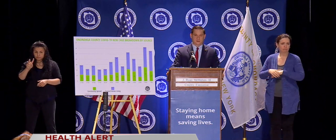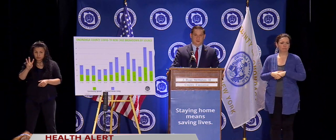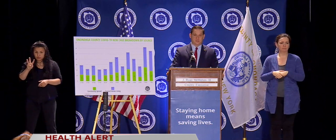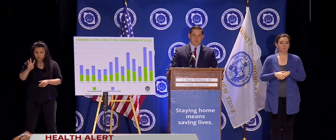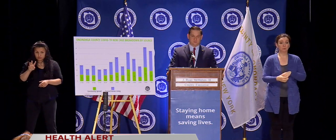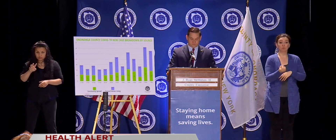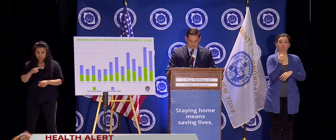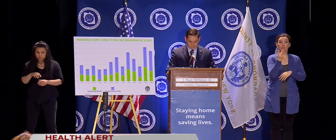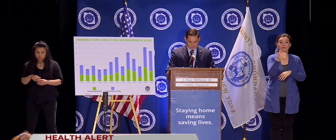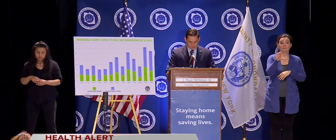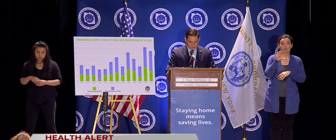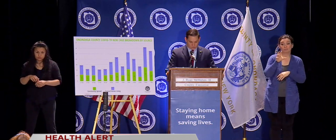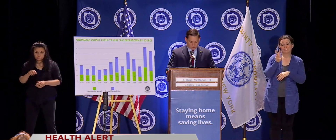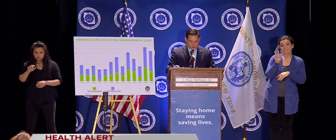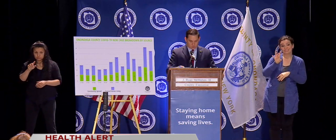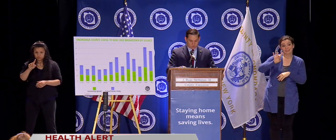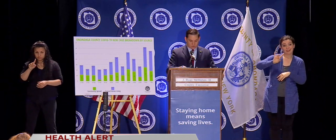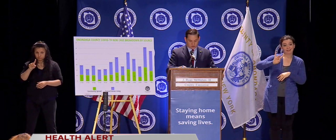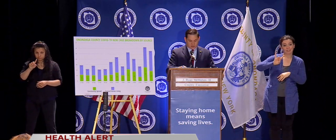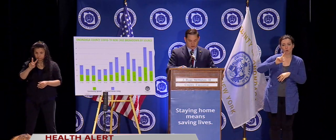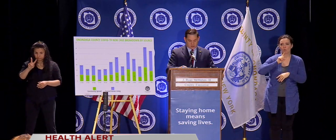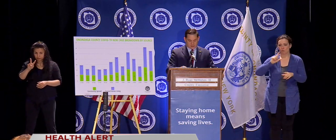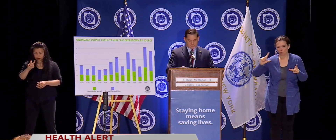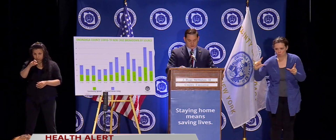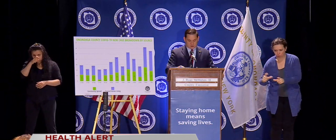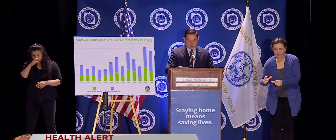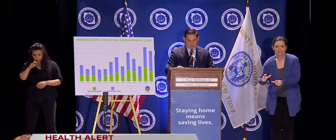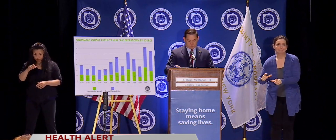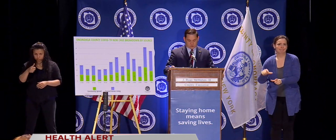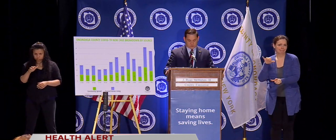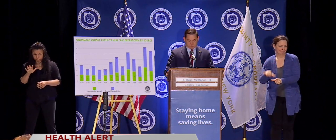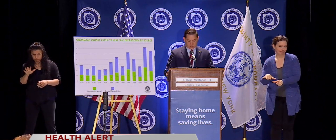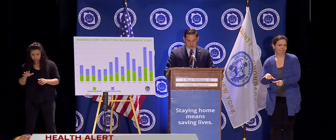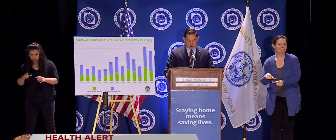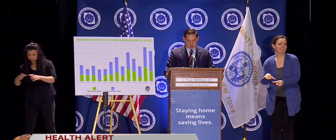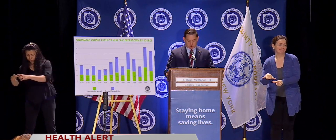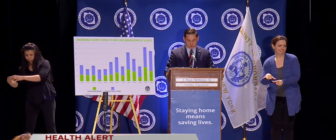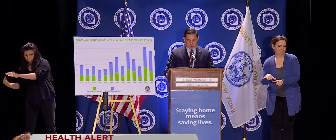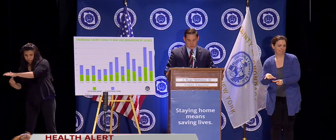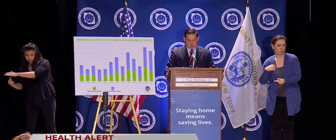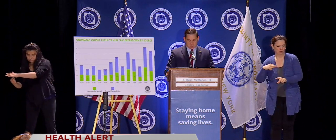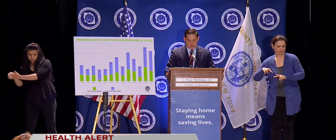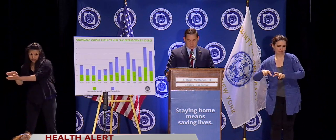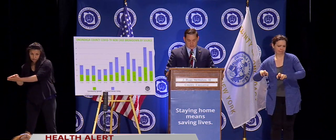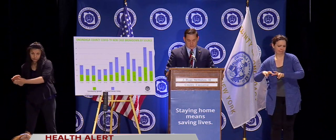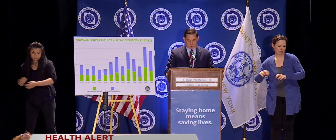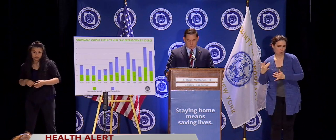or isolation. When we look at our cases, our numbers related to